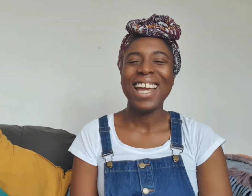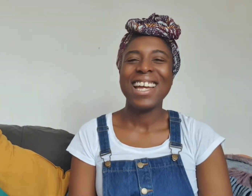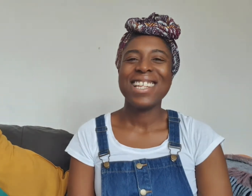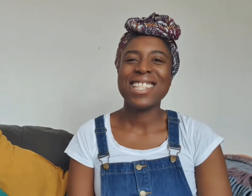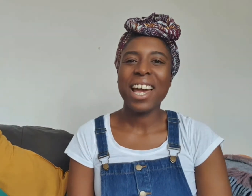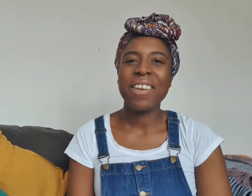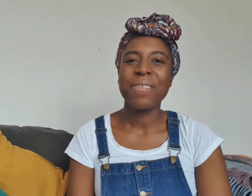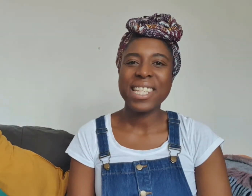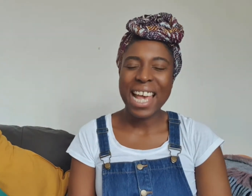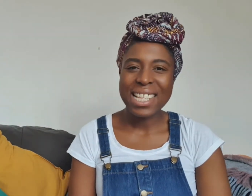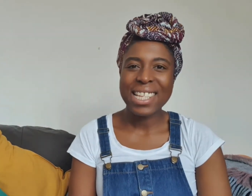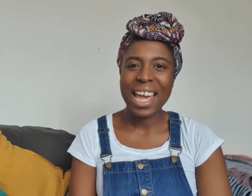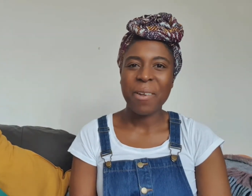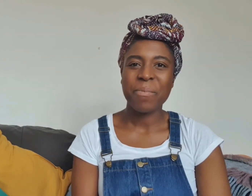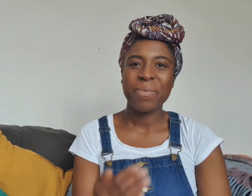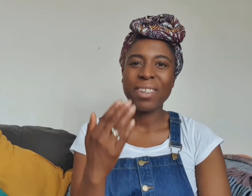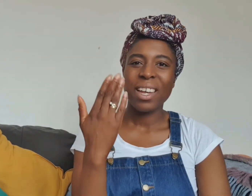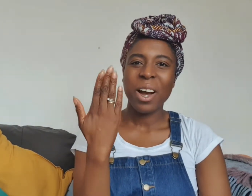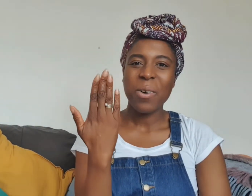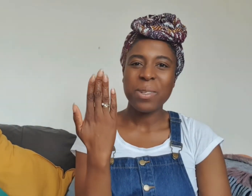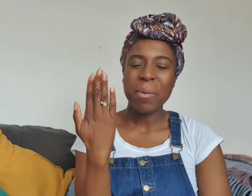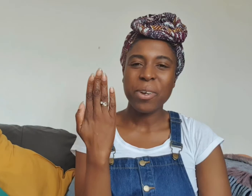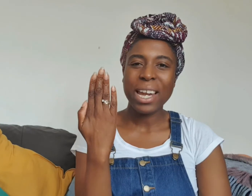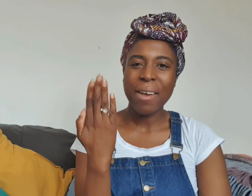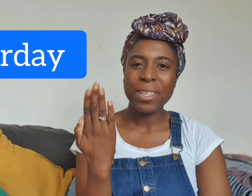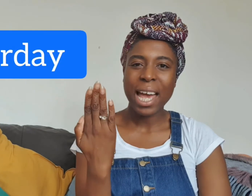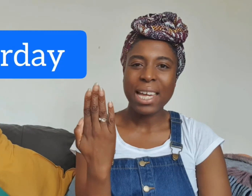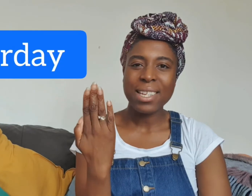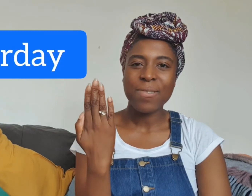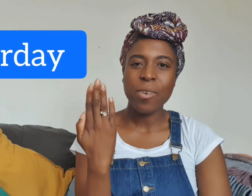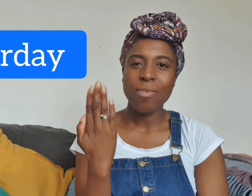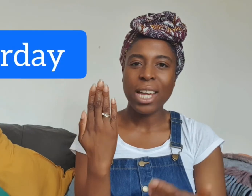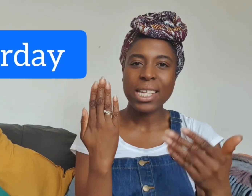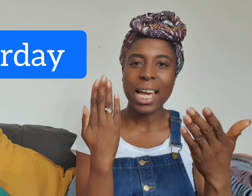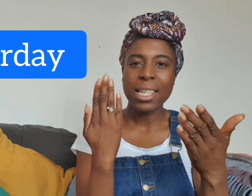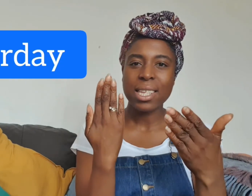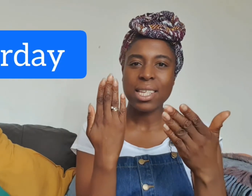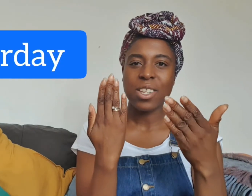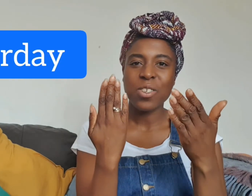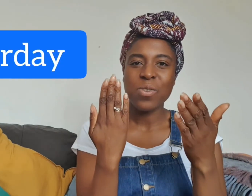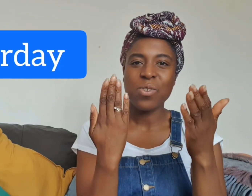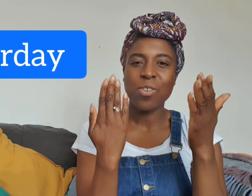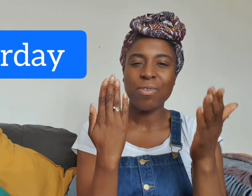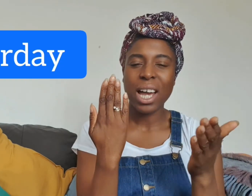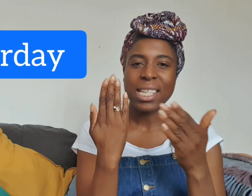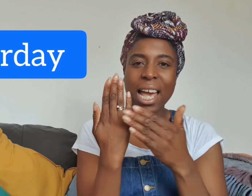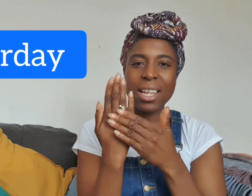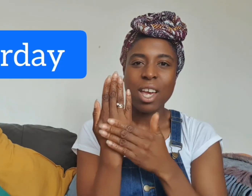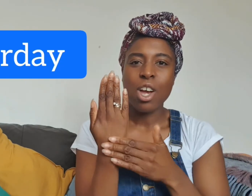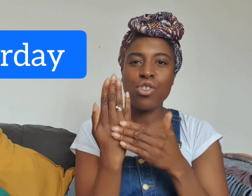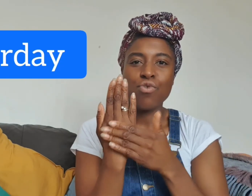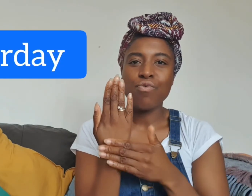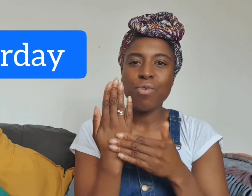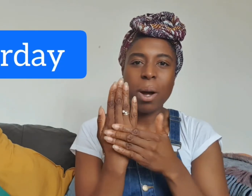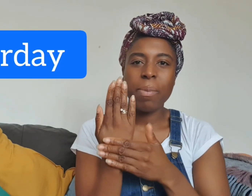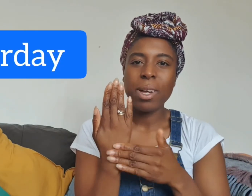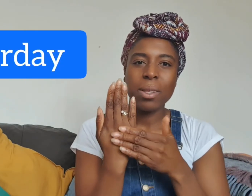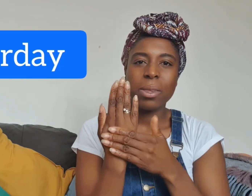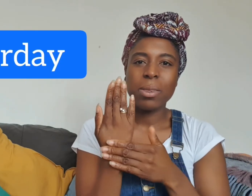The sign for Saturday. Hold up your left hand if you're right-handed and use your right hand to rub the